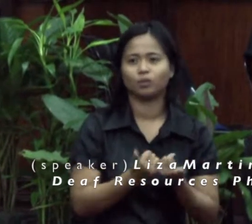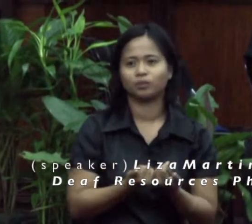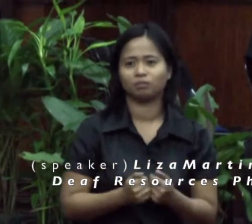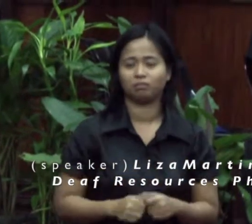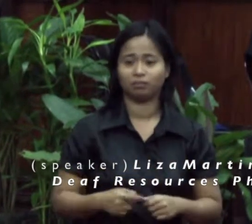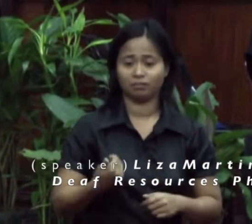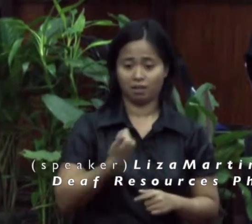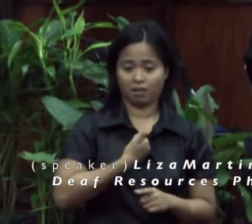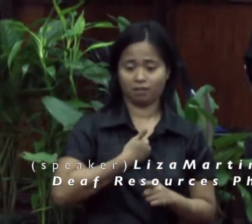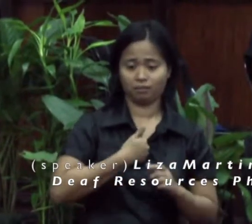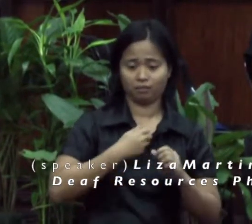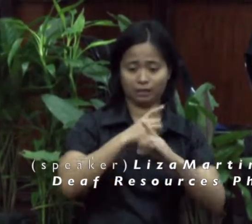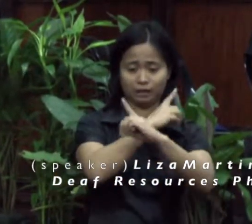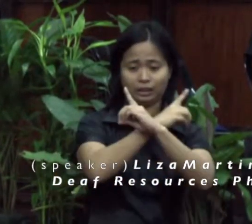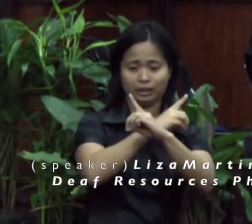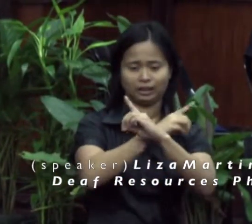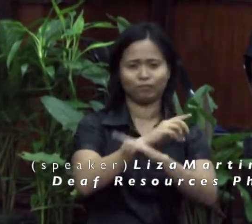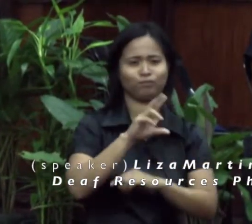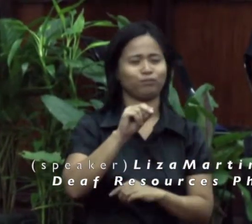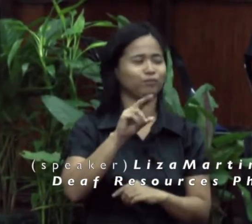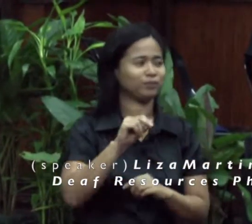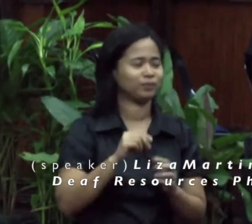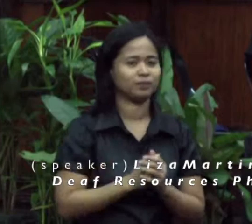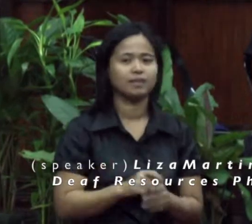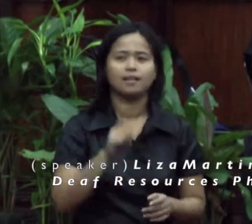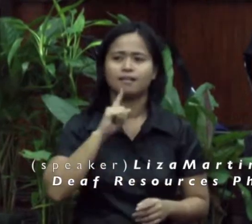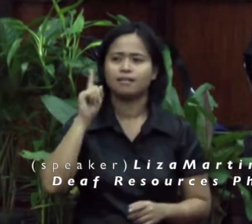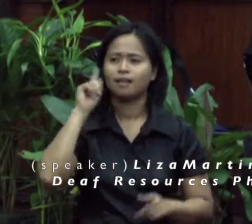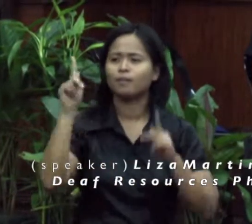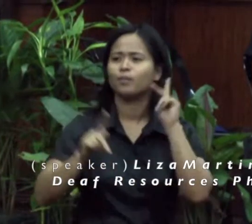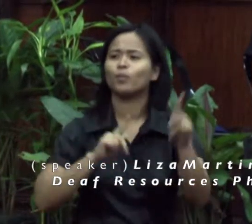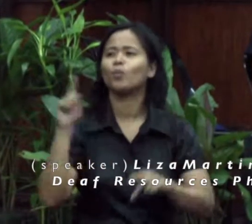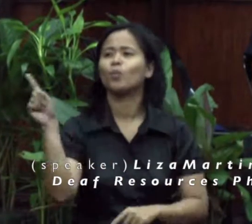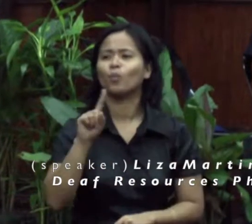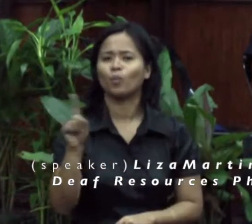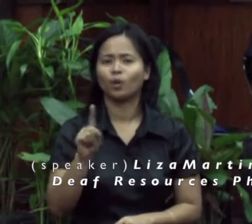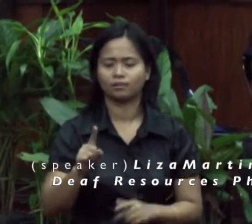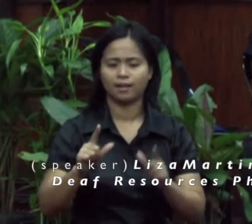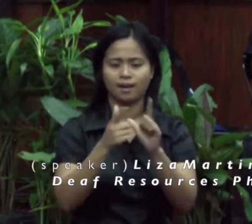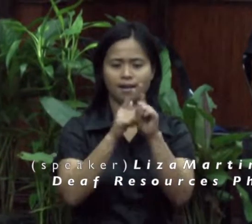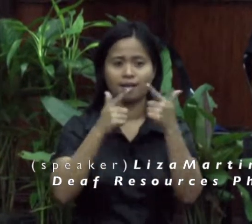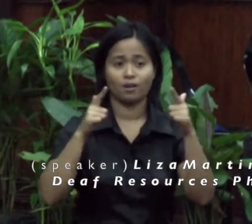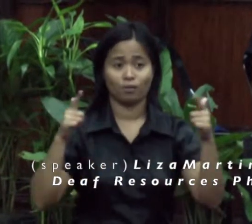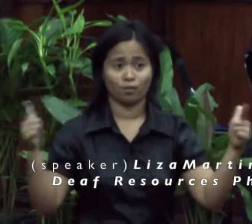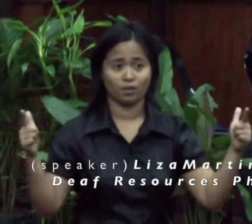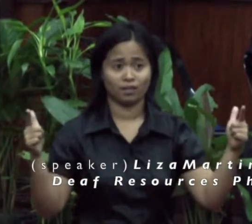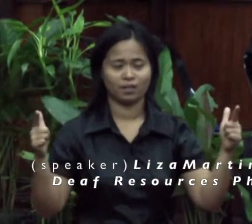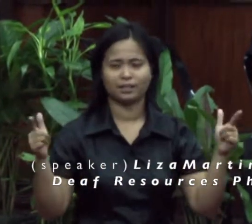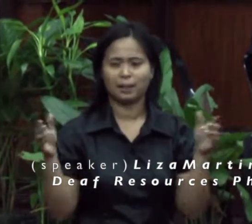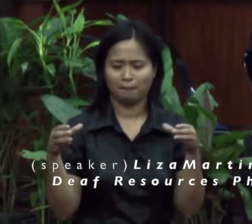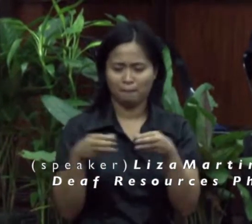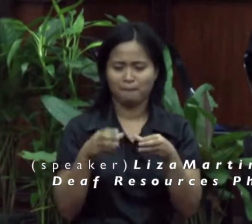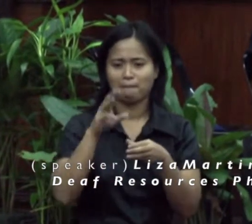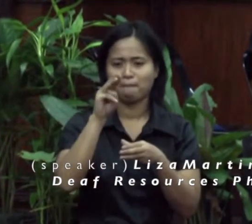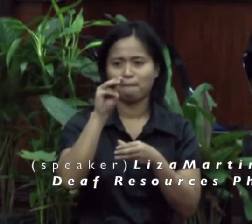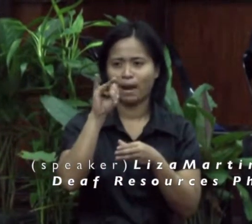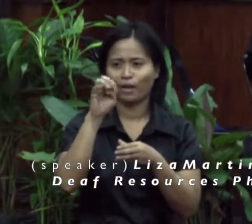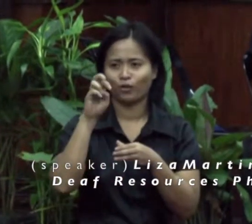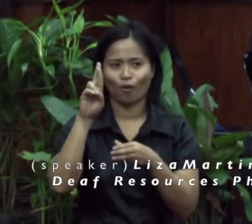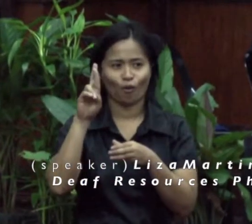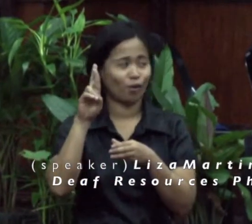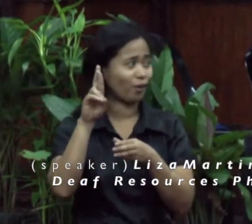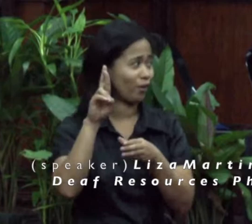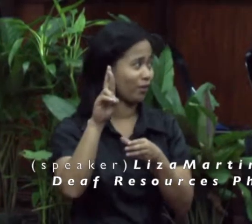disability perspective. It has adopted the position that deaf people are a linguistic minority, therefore